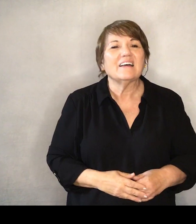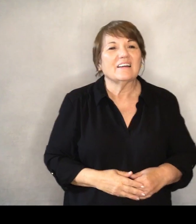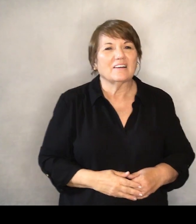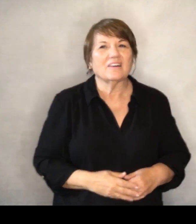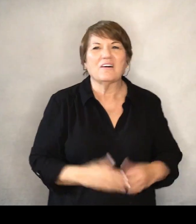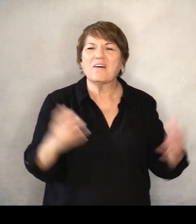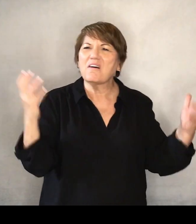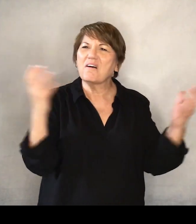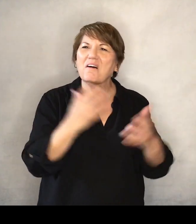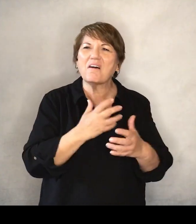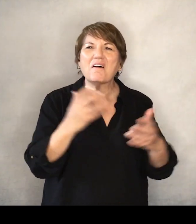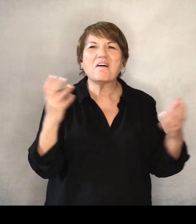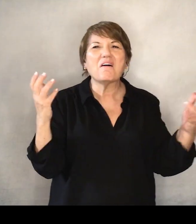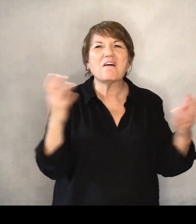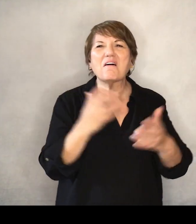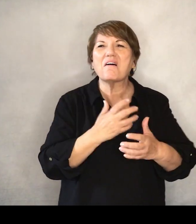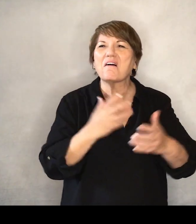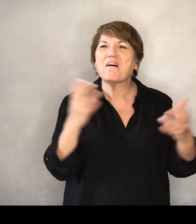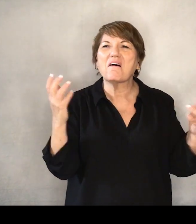down.